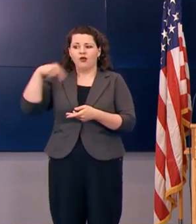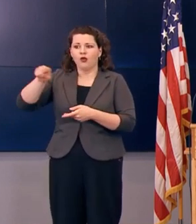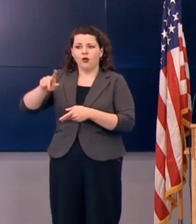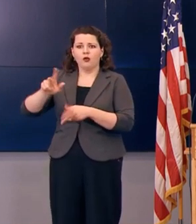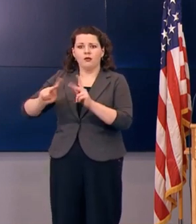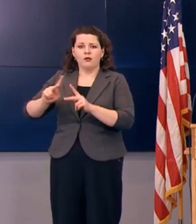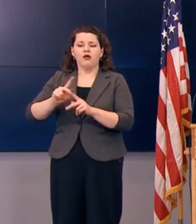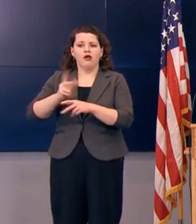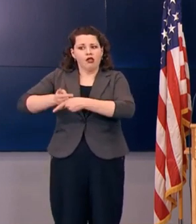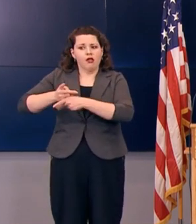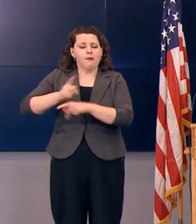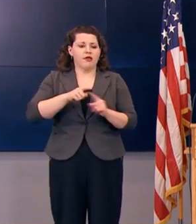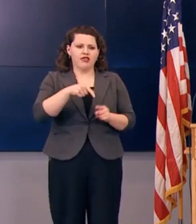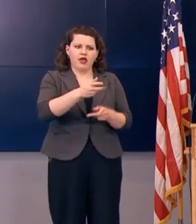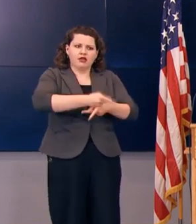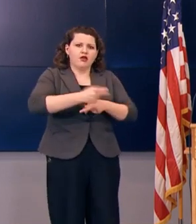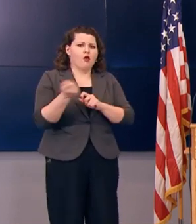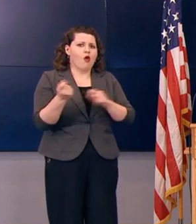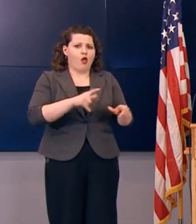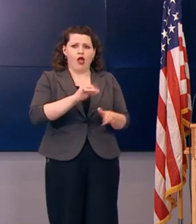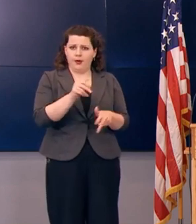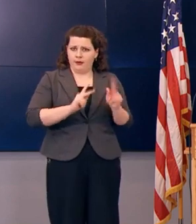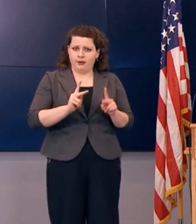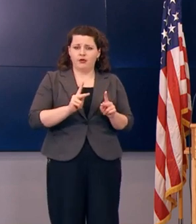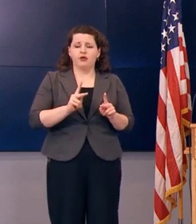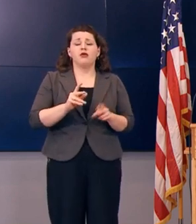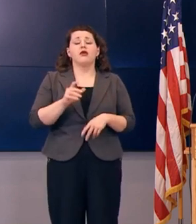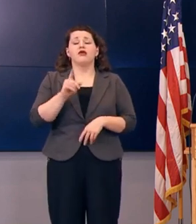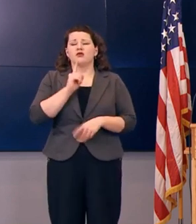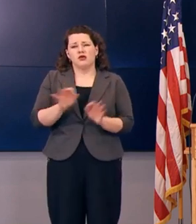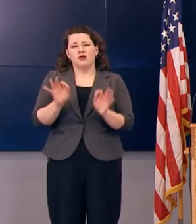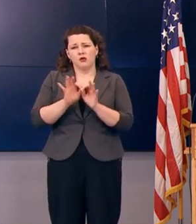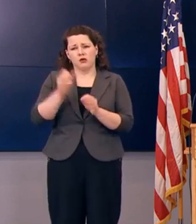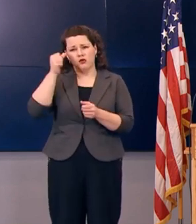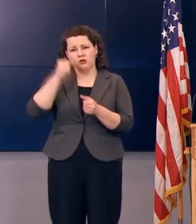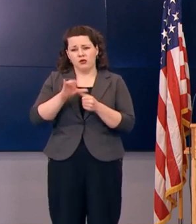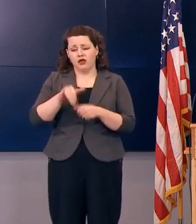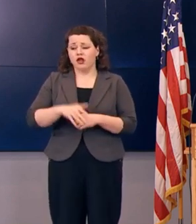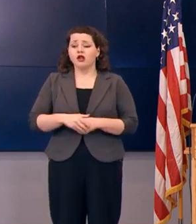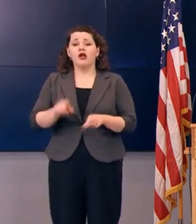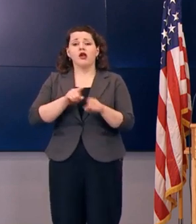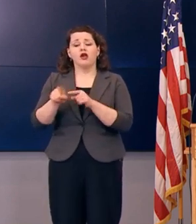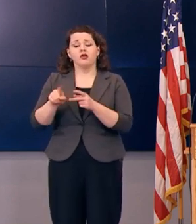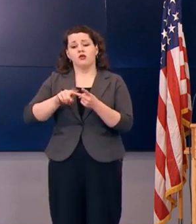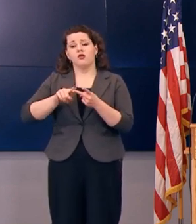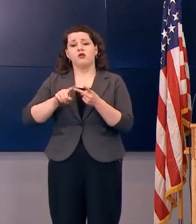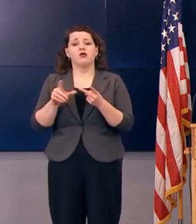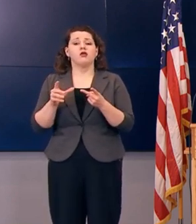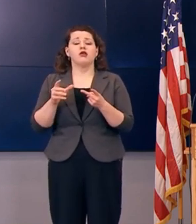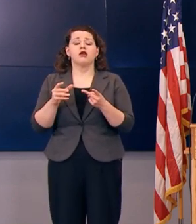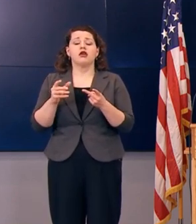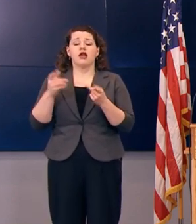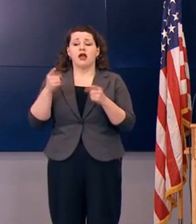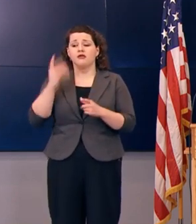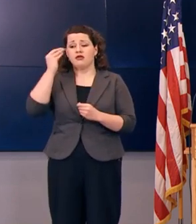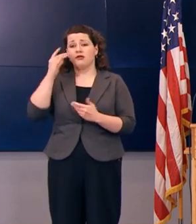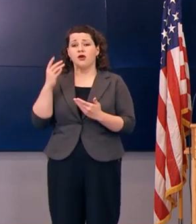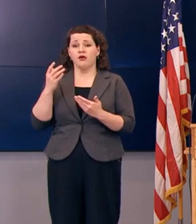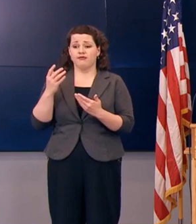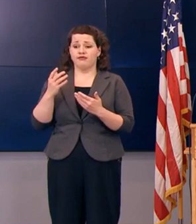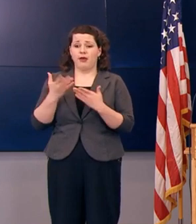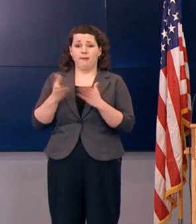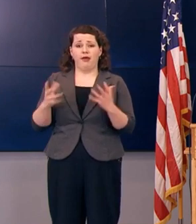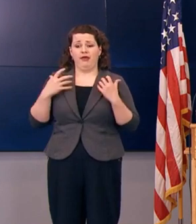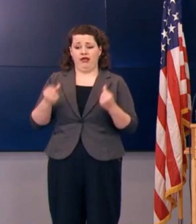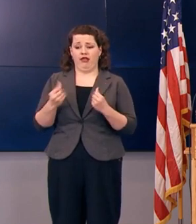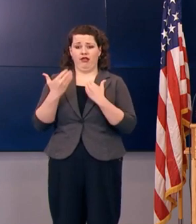And so I think keeping that in mind is important. I think the other piece to keep in mind is that when you think about the use of public health